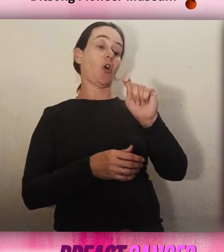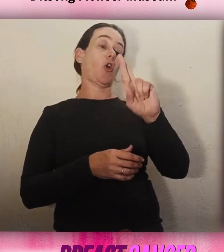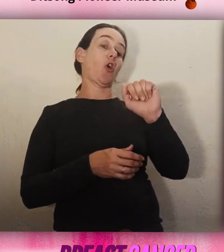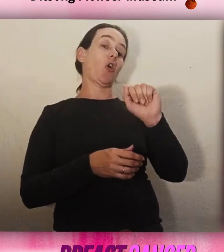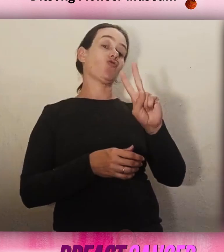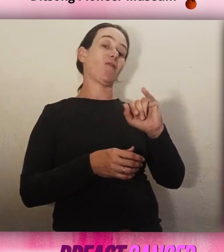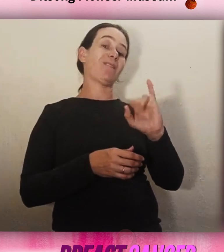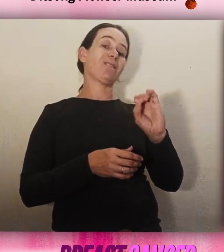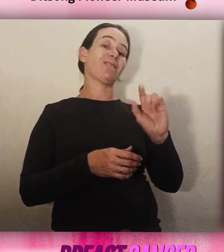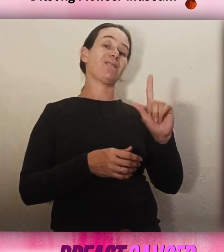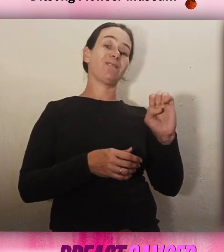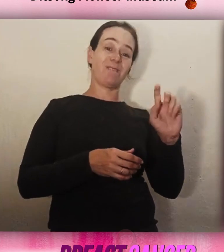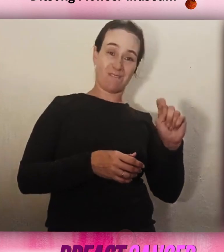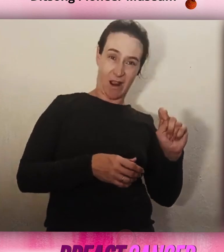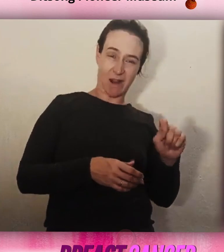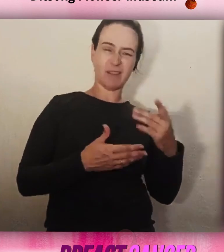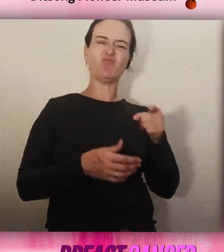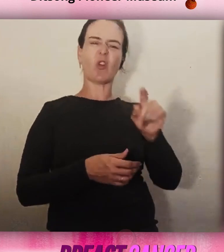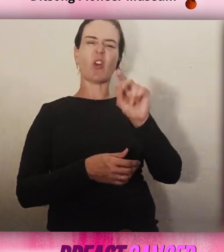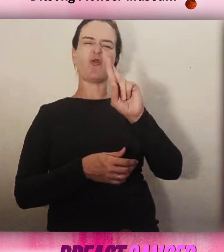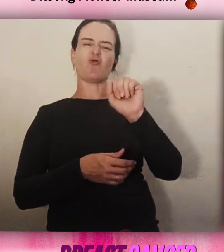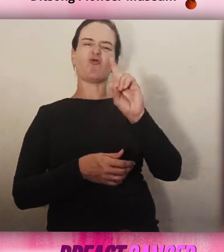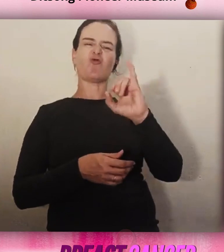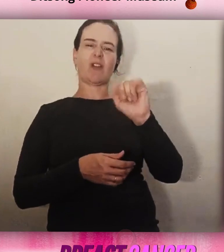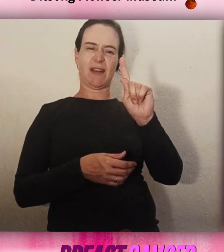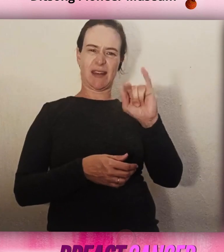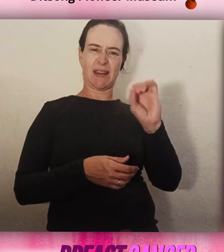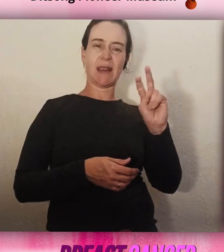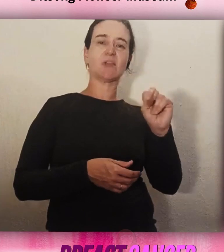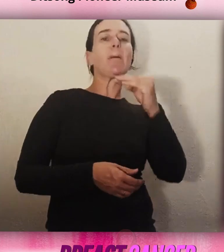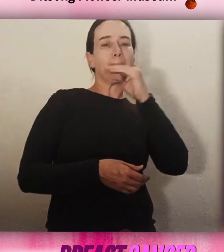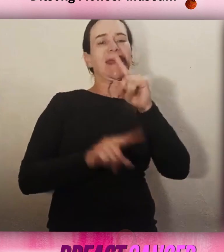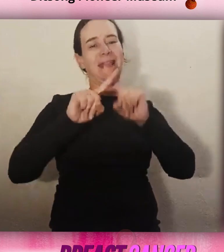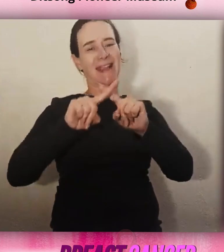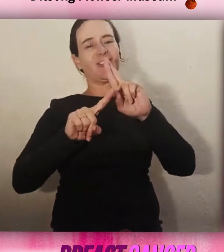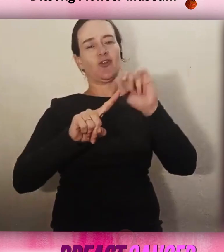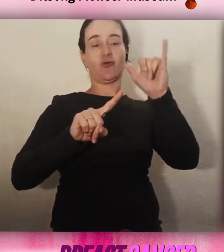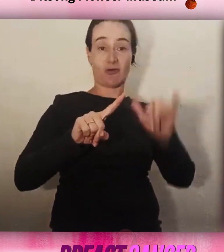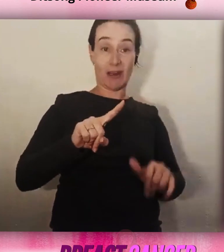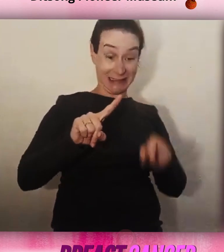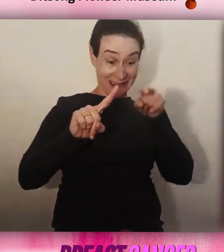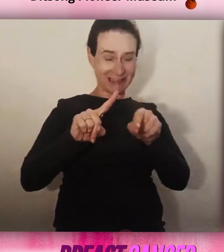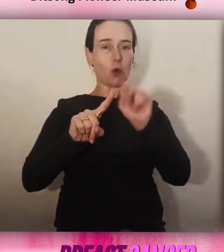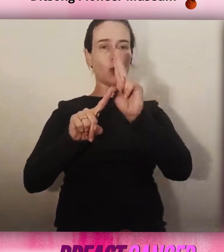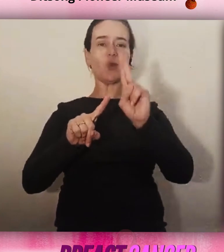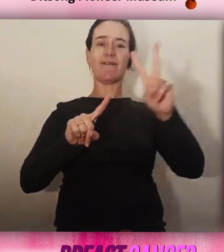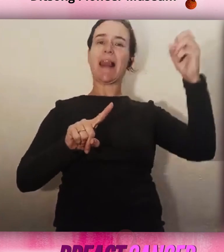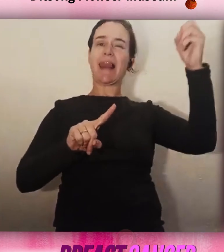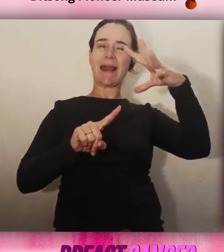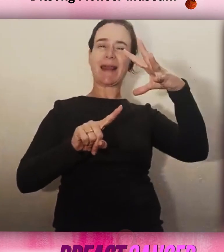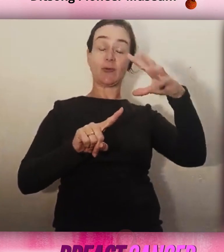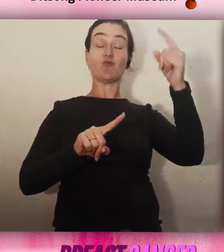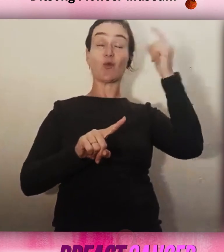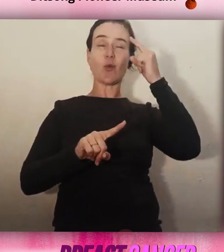your ultraviolet rays, your Yeah. radiation. That is basically your X-rays. All right. The ultraviolet rays